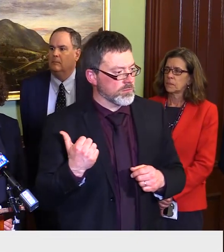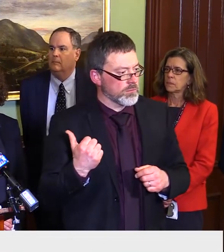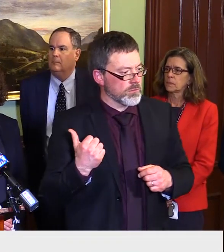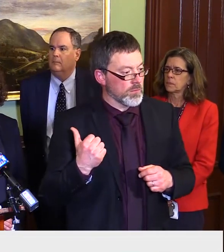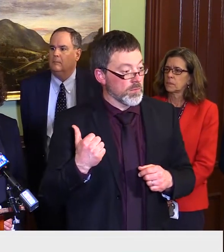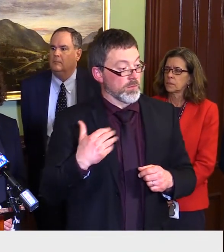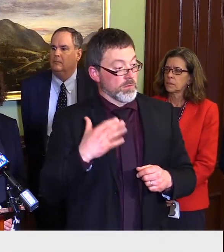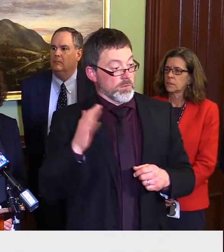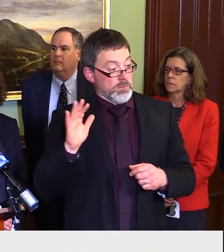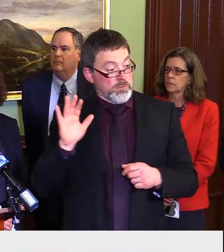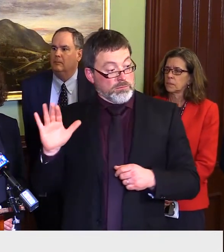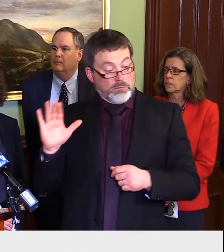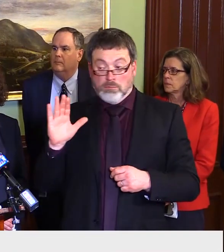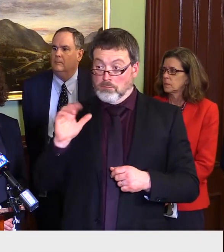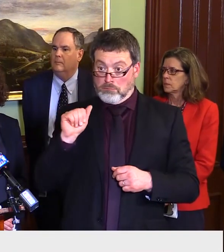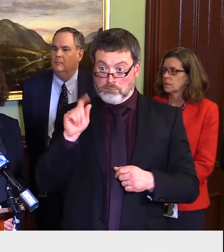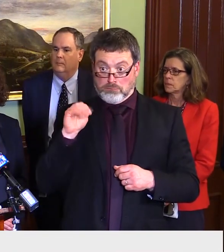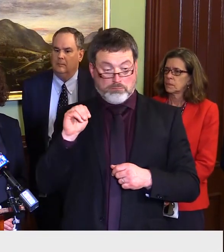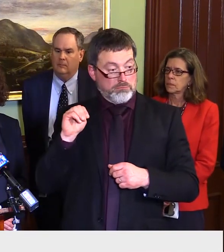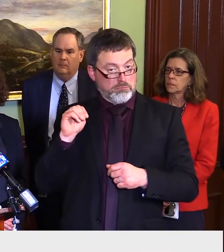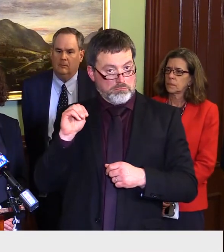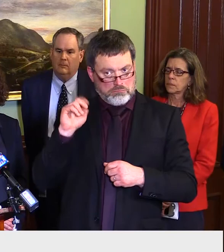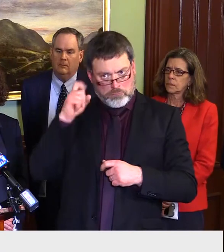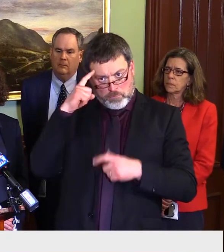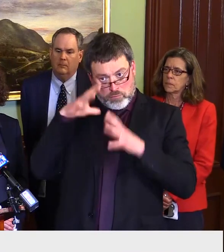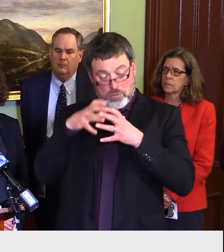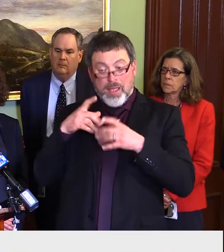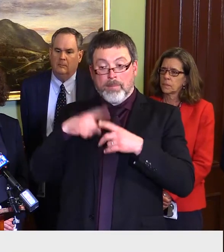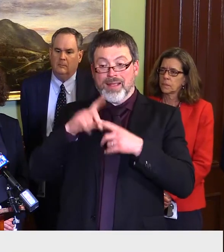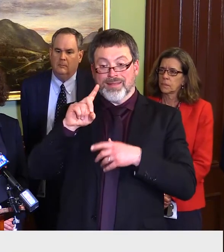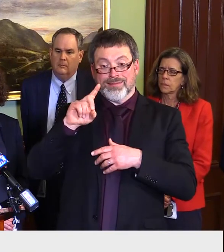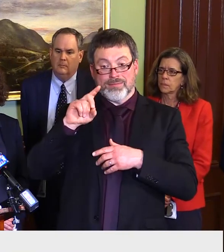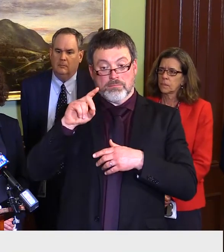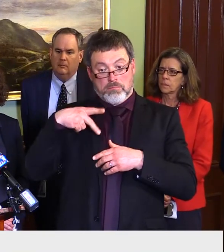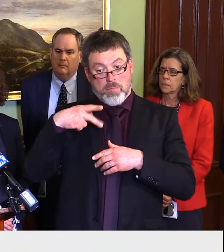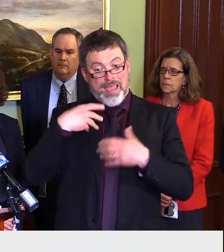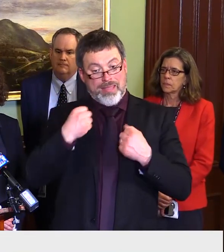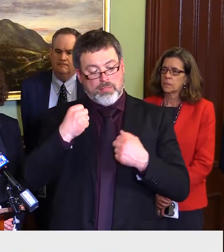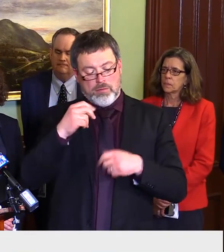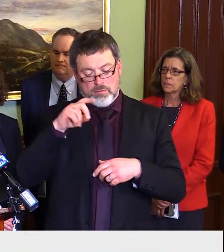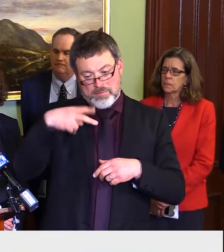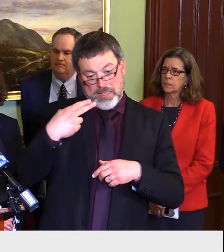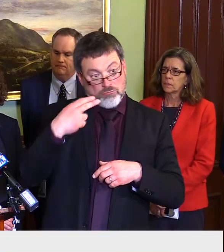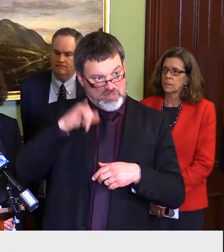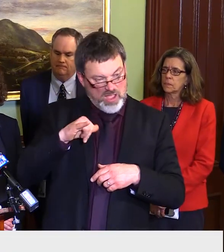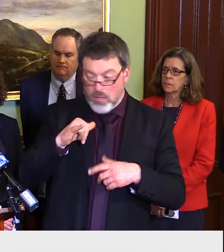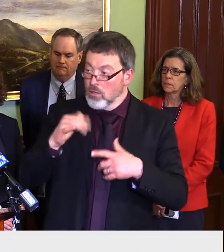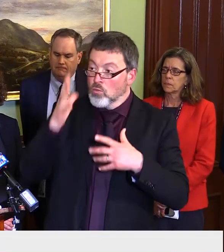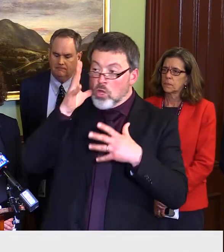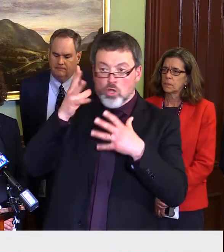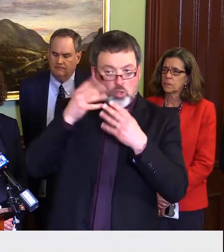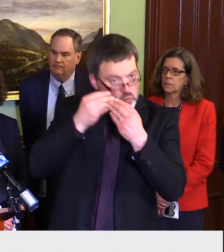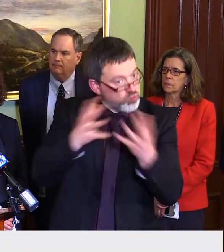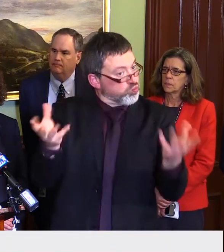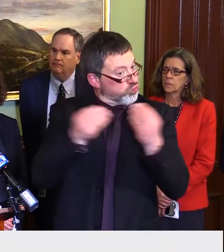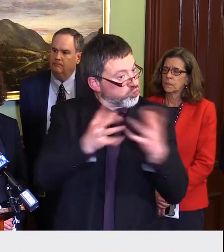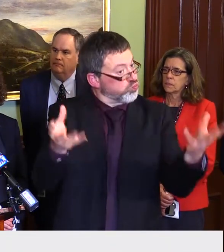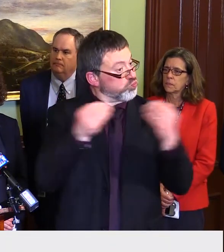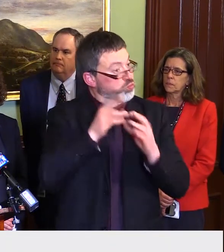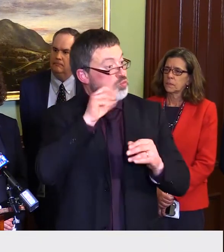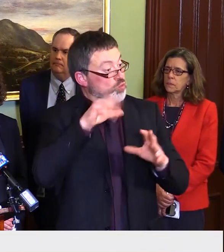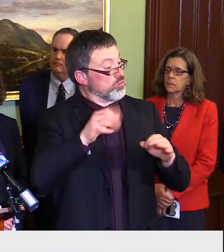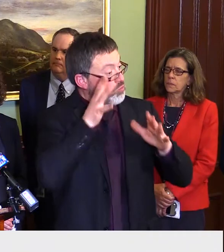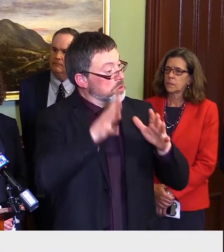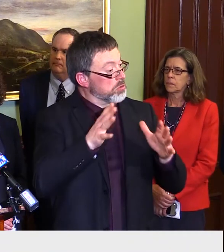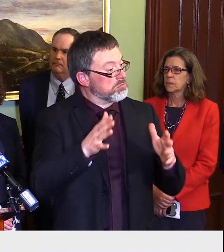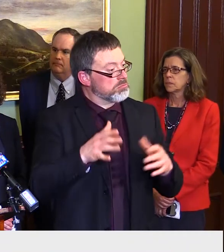up-to-date information every single day. And that's been distributed on a daily basis. That's your best resource at this point in